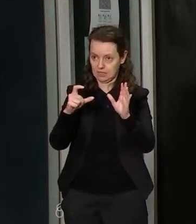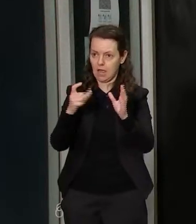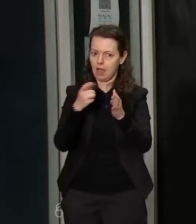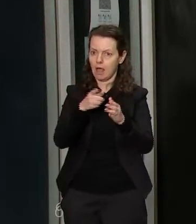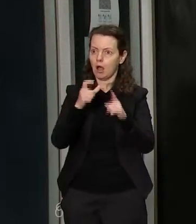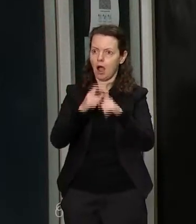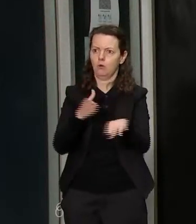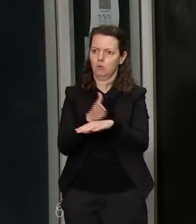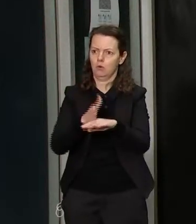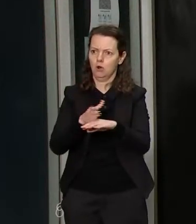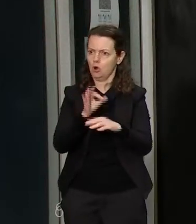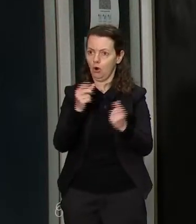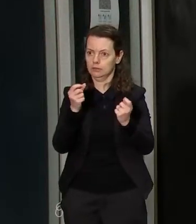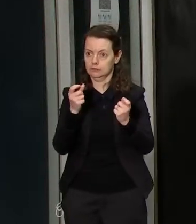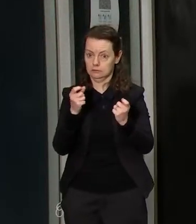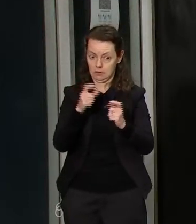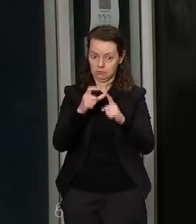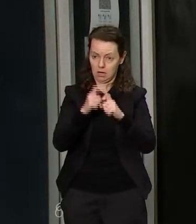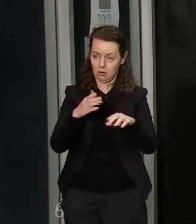undertaken.